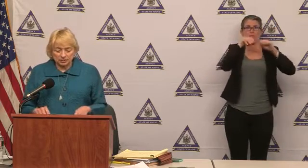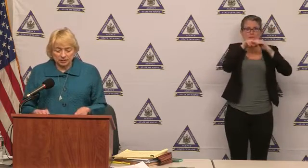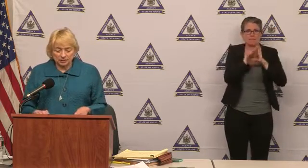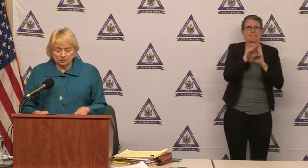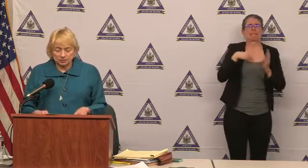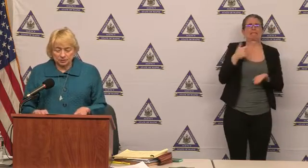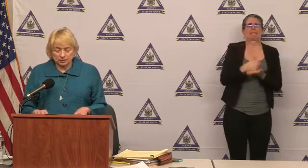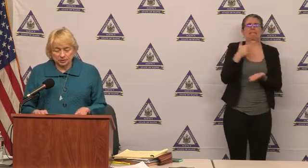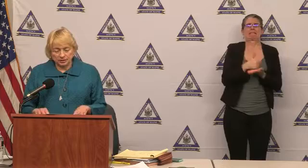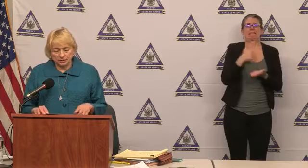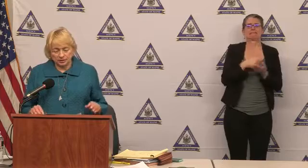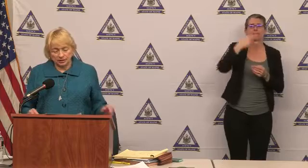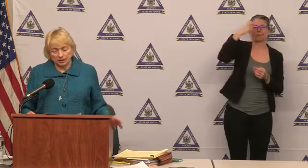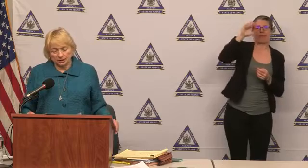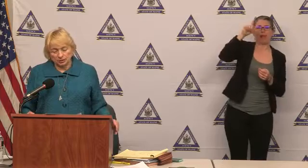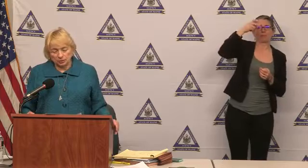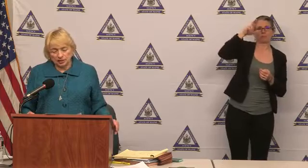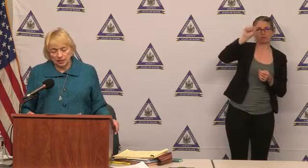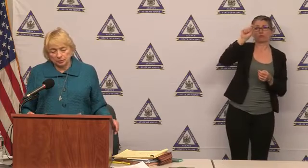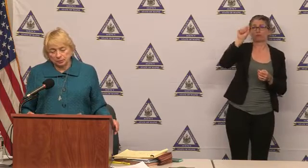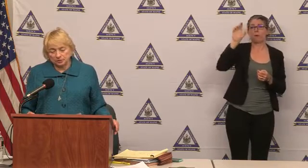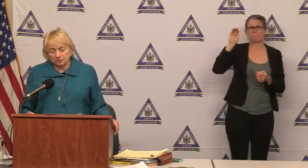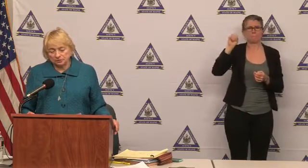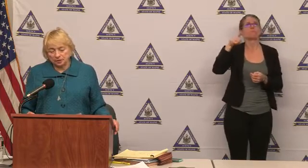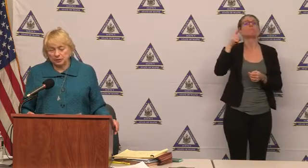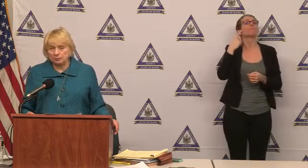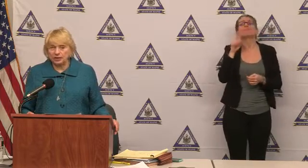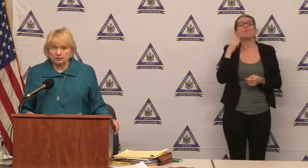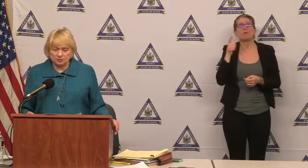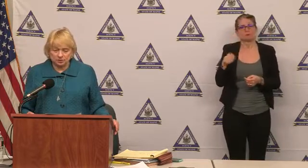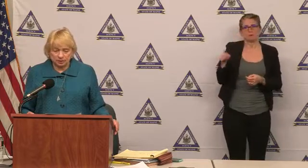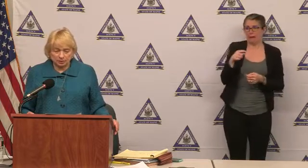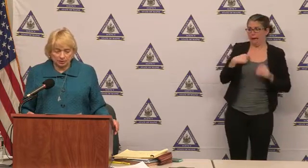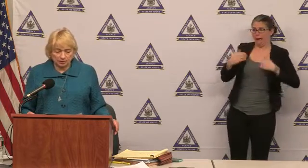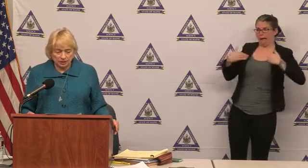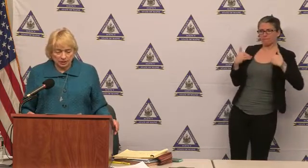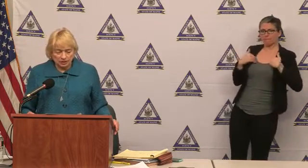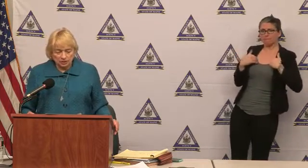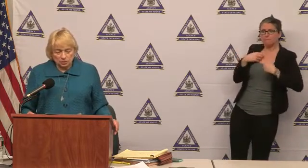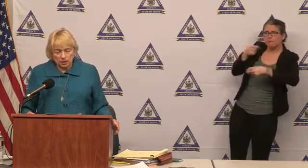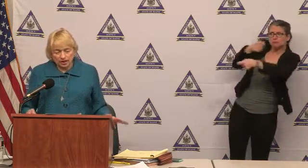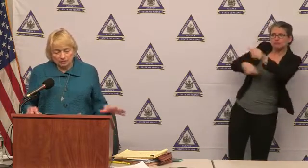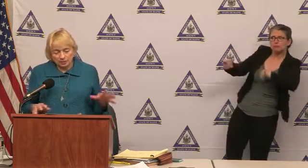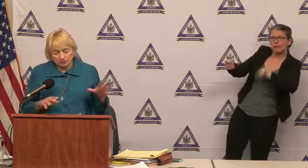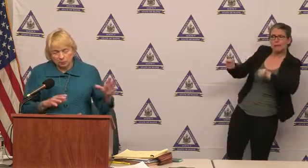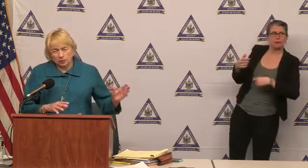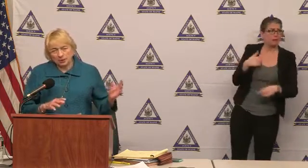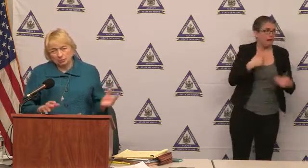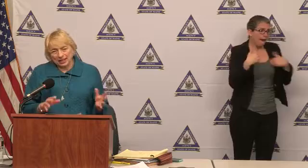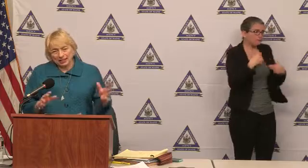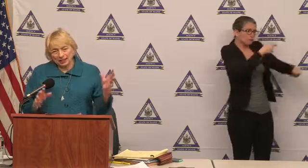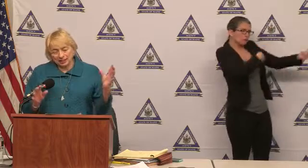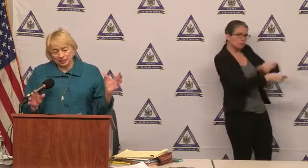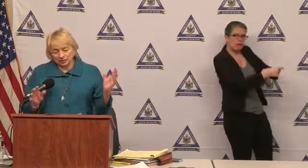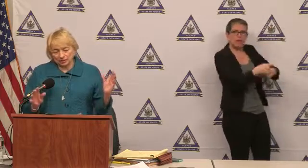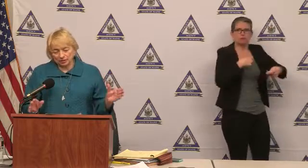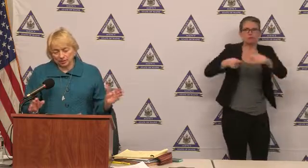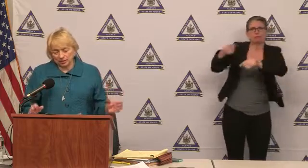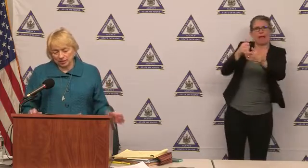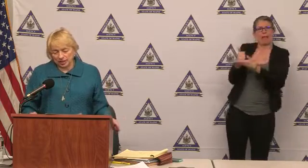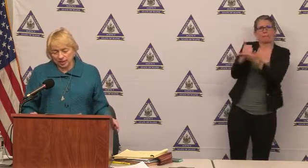state or country or city, and no town or business or family in Maine is the same either. So I have avoided